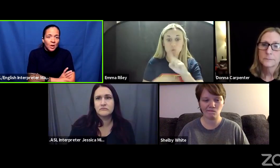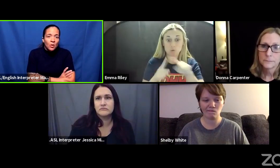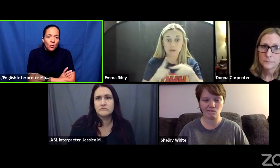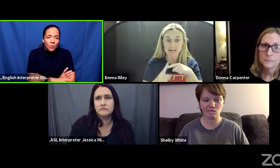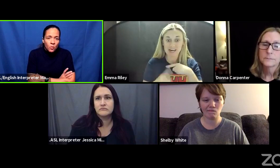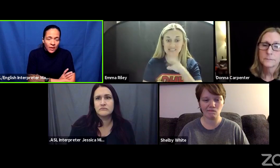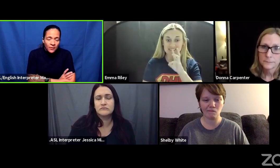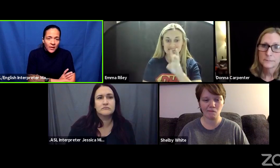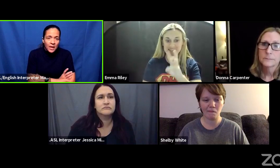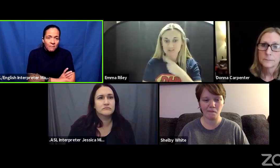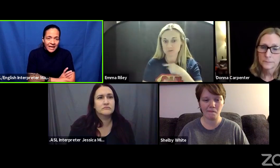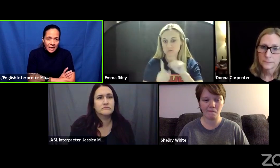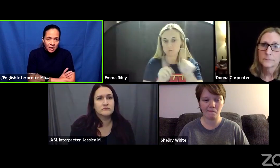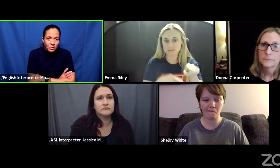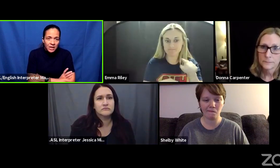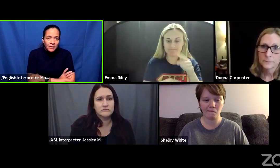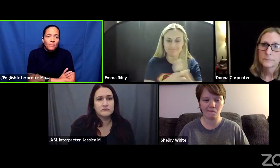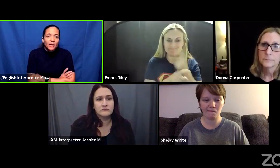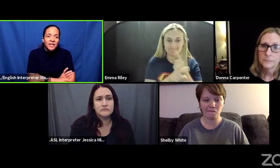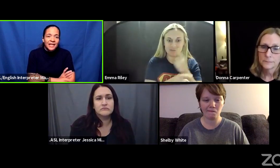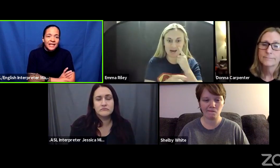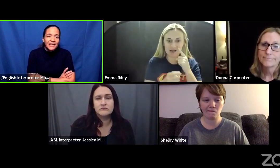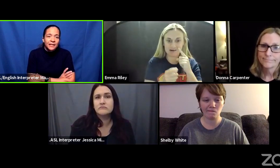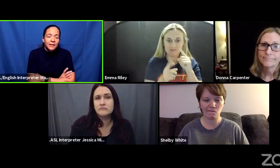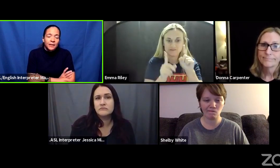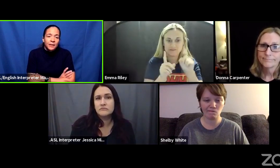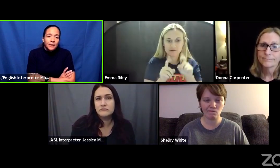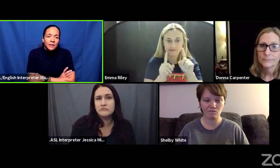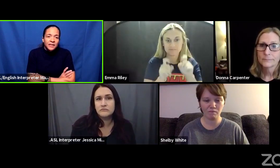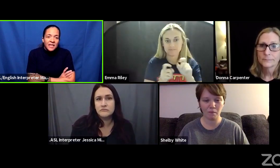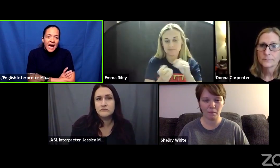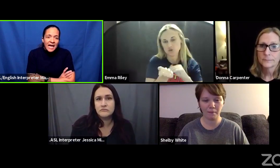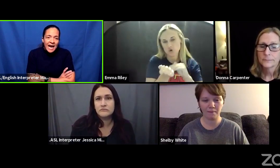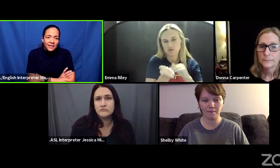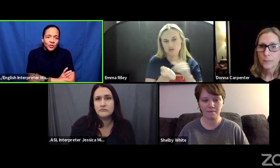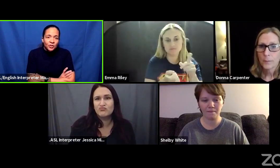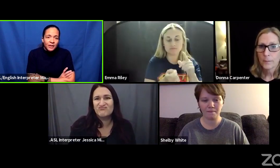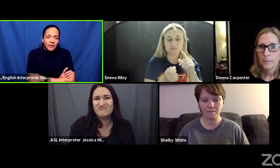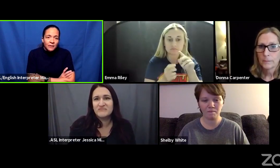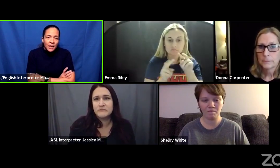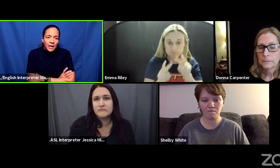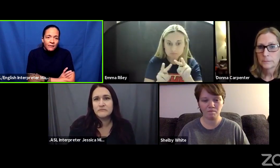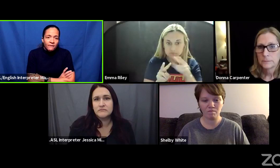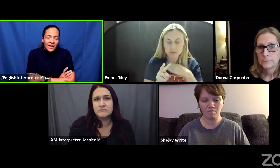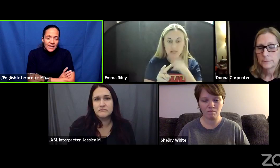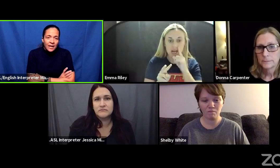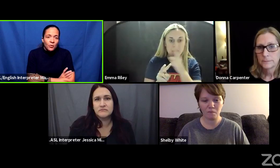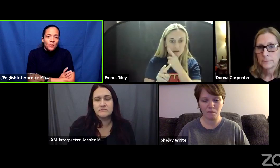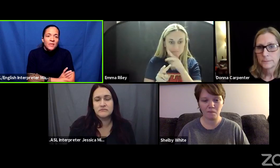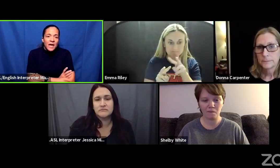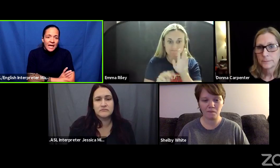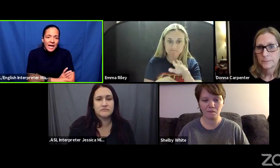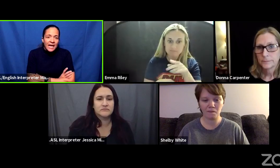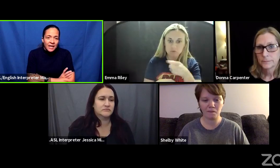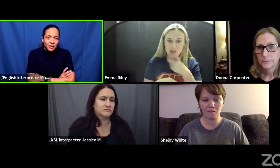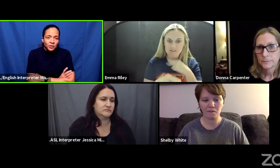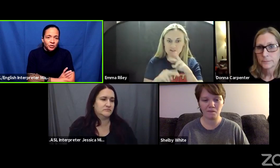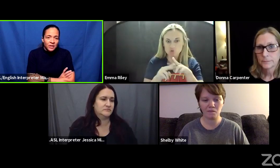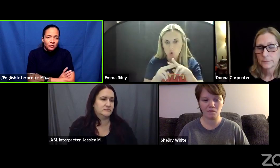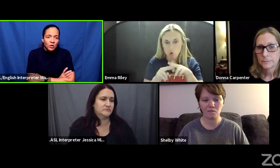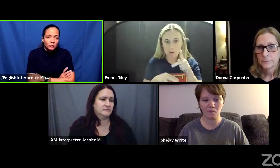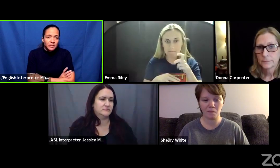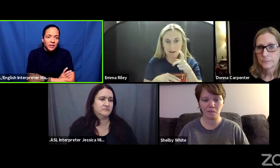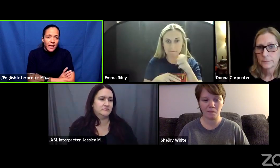issues with my hearing, but they did not actually find out that I had